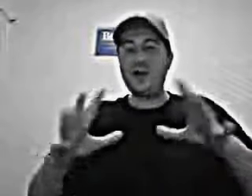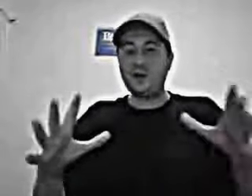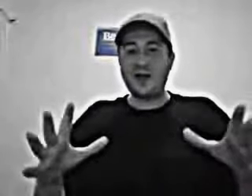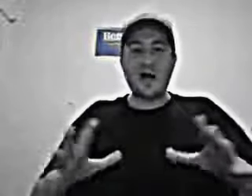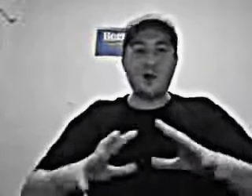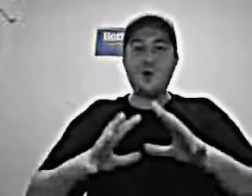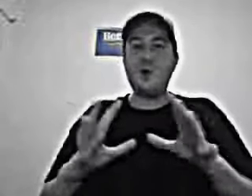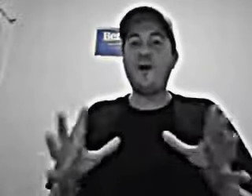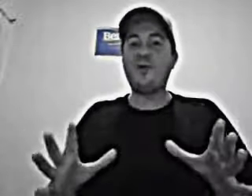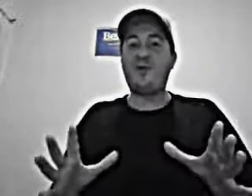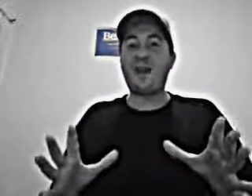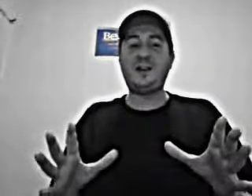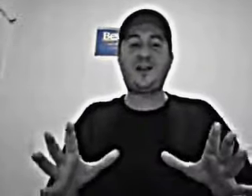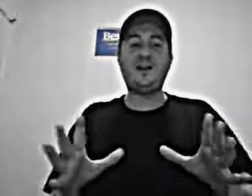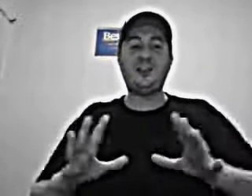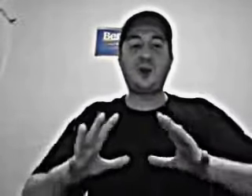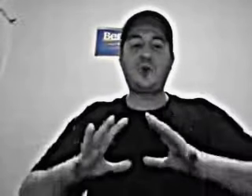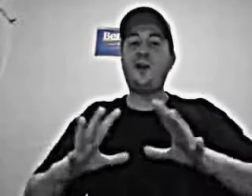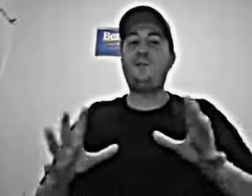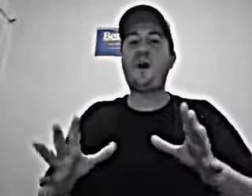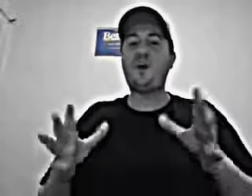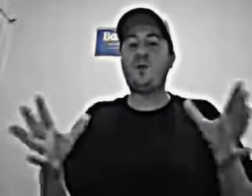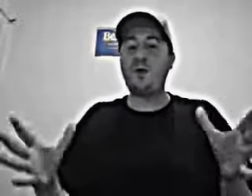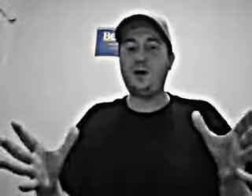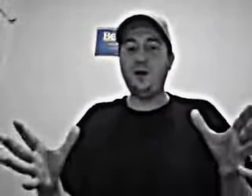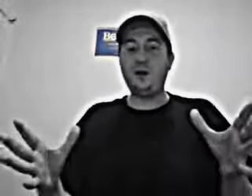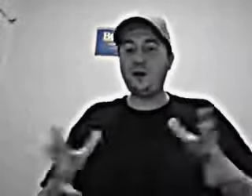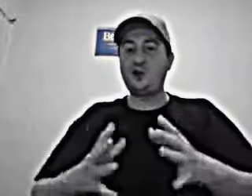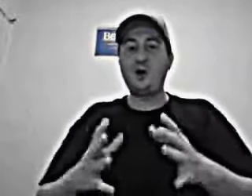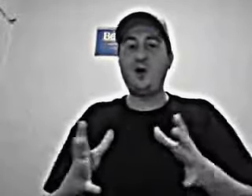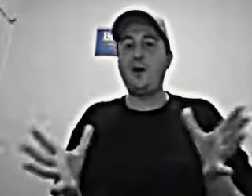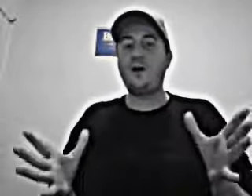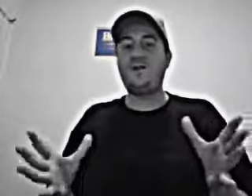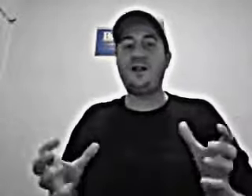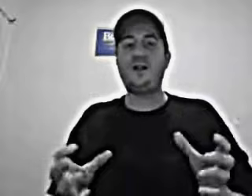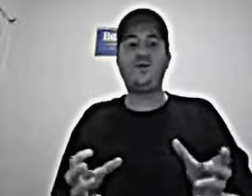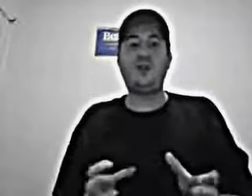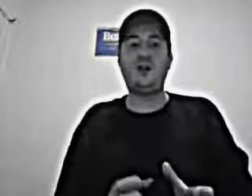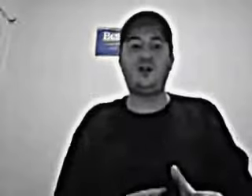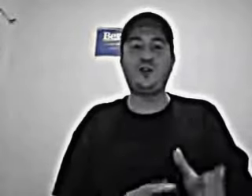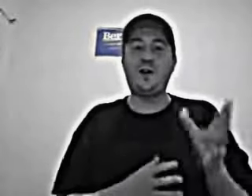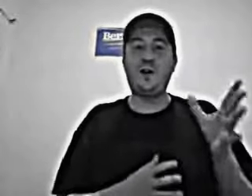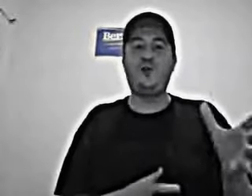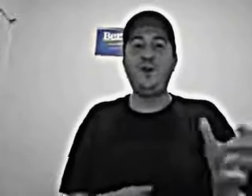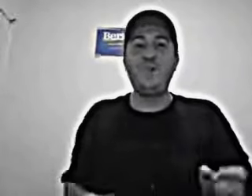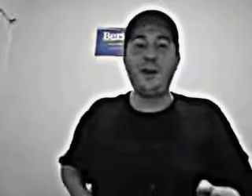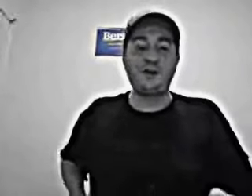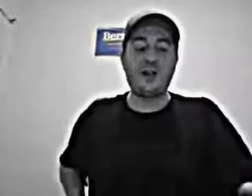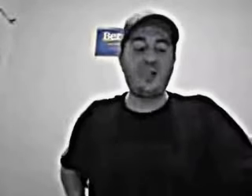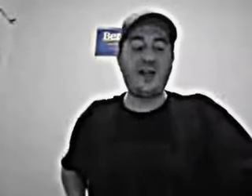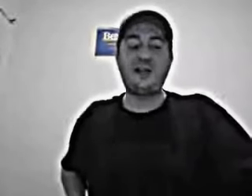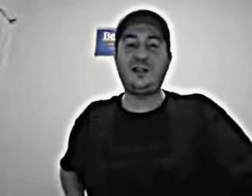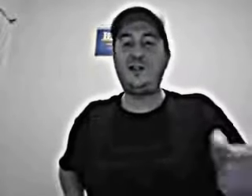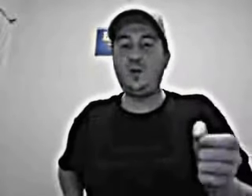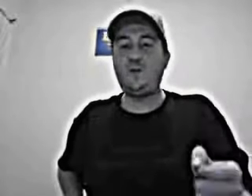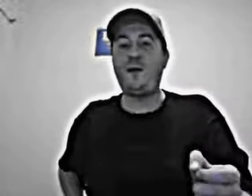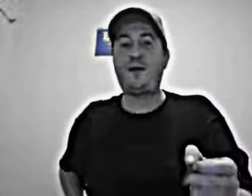petrodollar we want a bunch of things right so we're an empire we control 150 different countries we have military bases we're a fucking